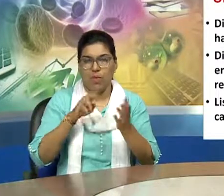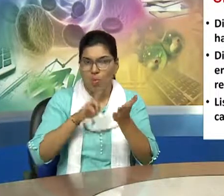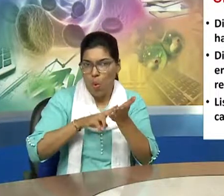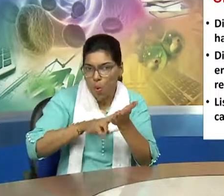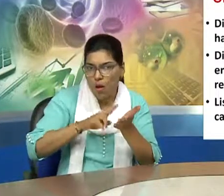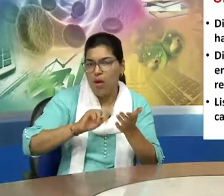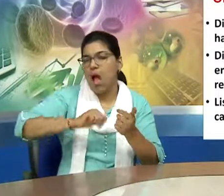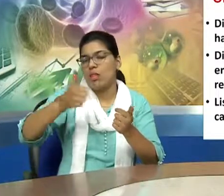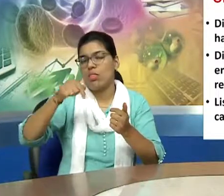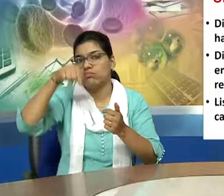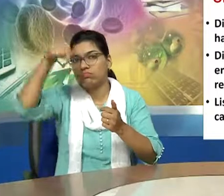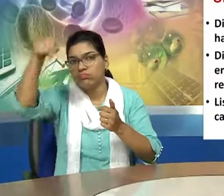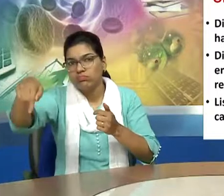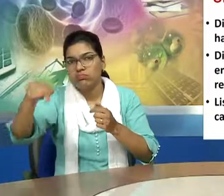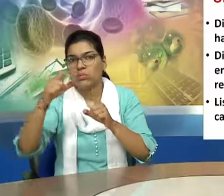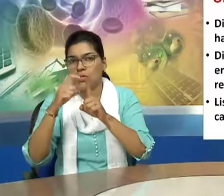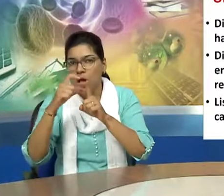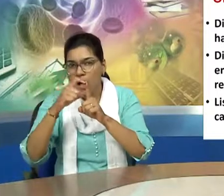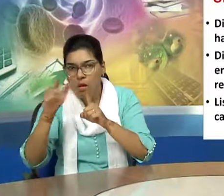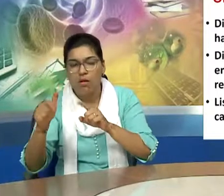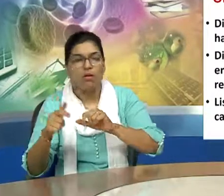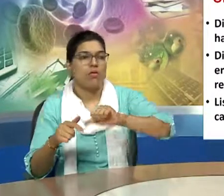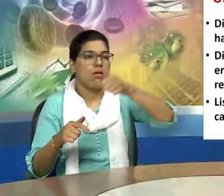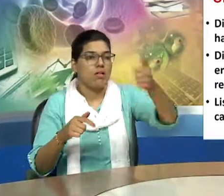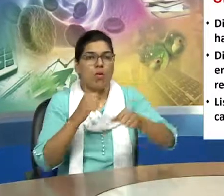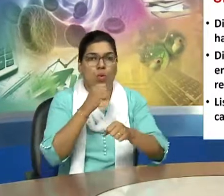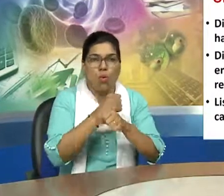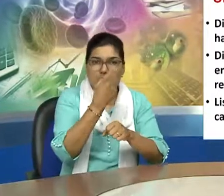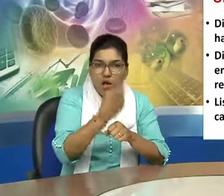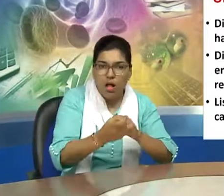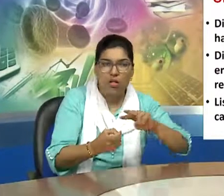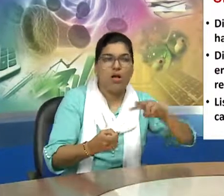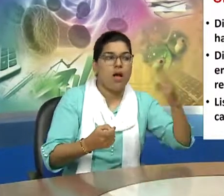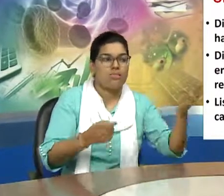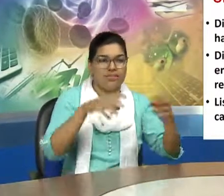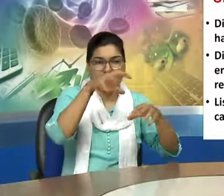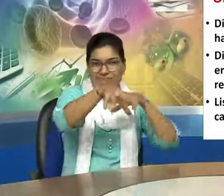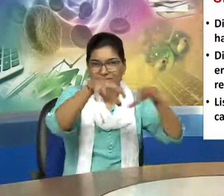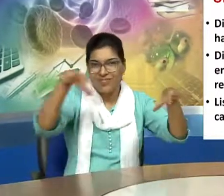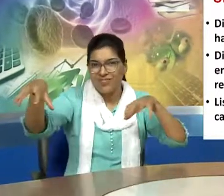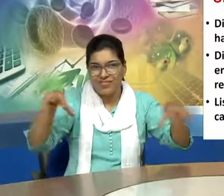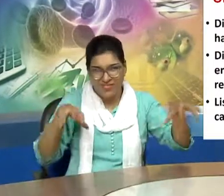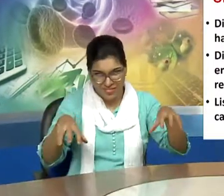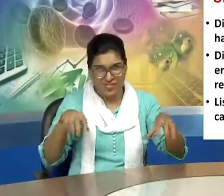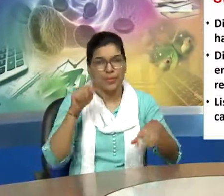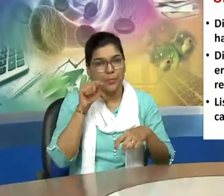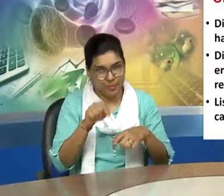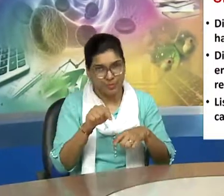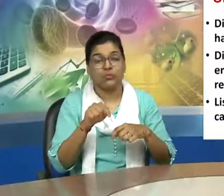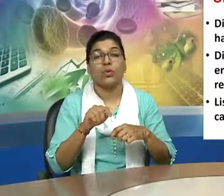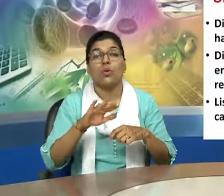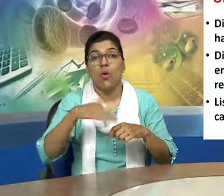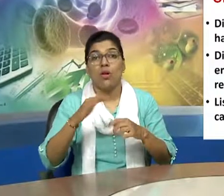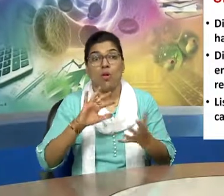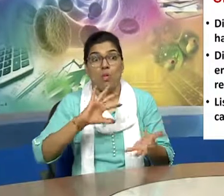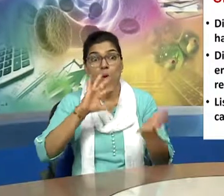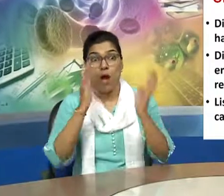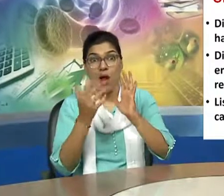list the local, regional and global backlashes. All